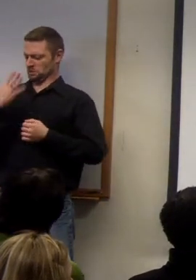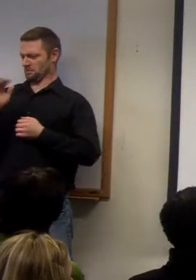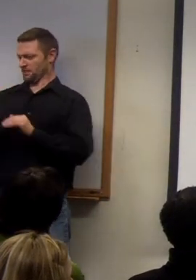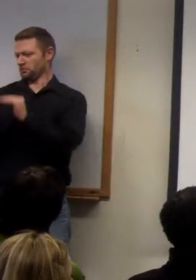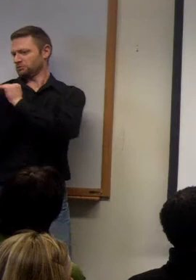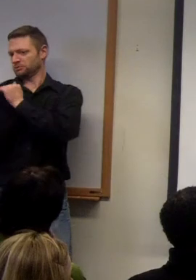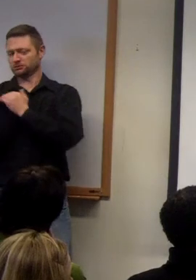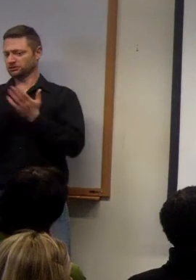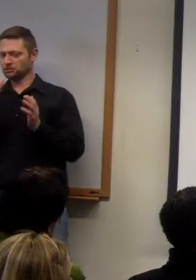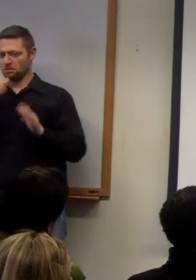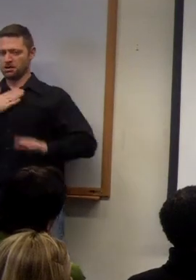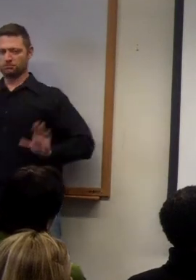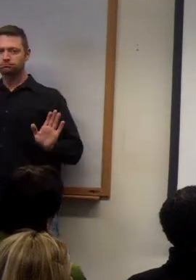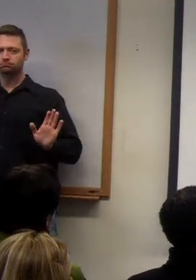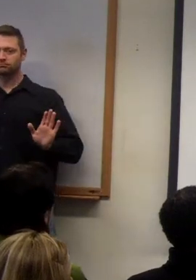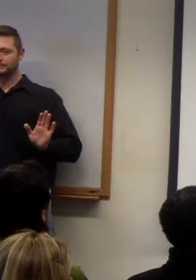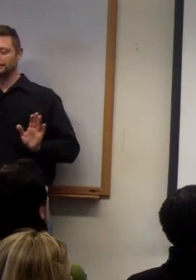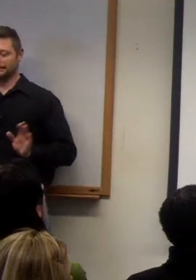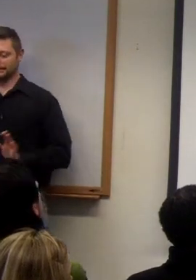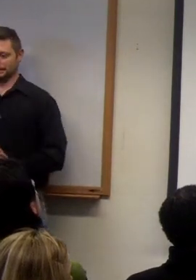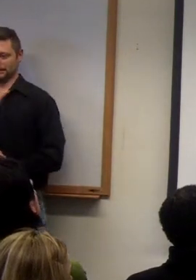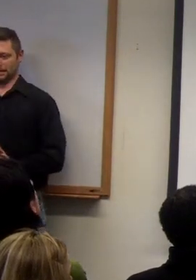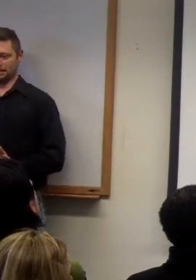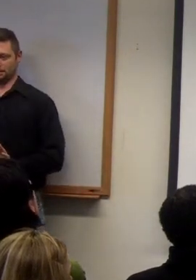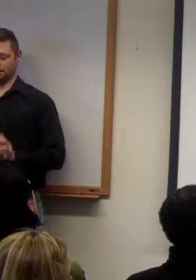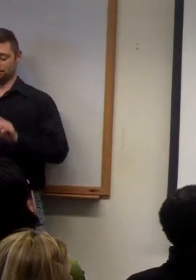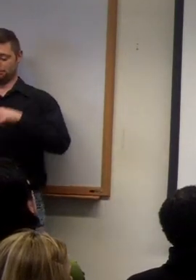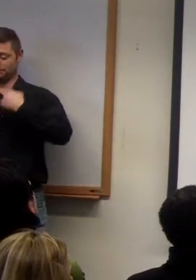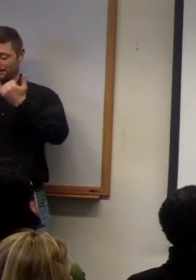would have came out of my mouth. I probably would have said the same thing.